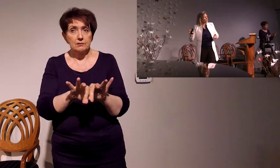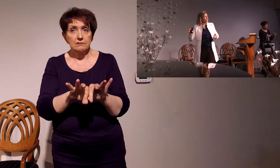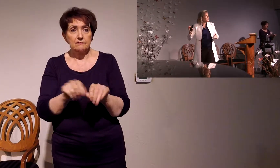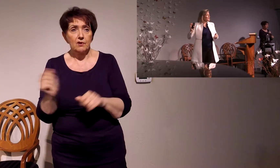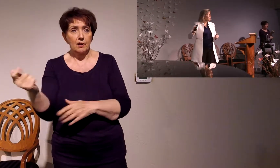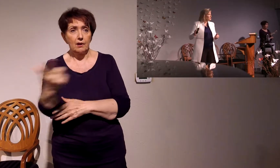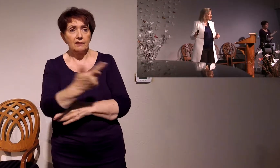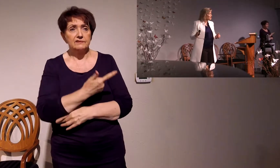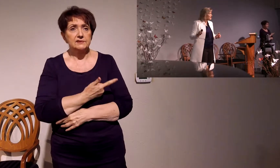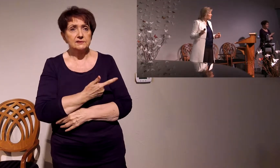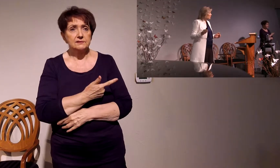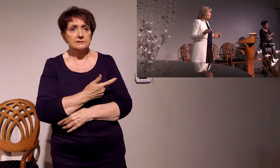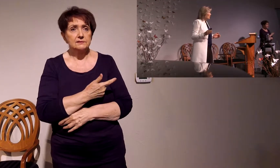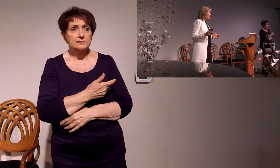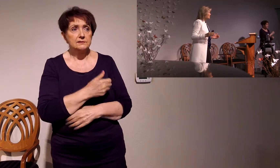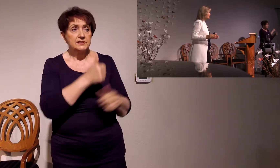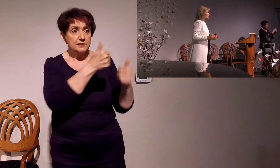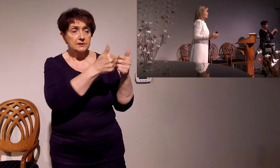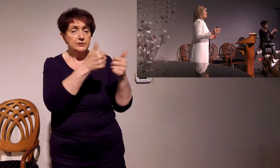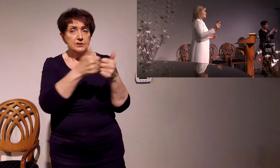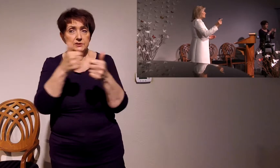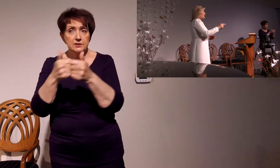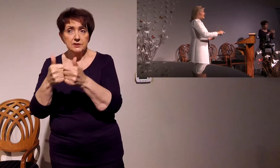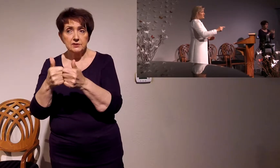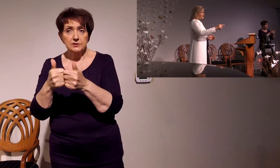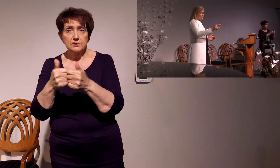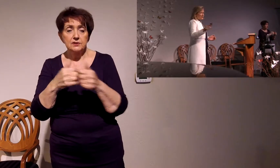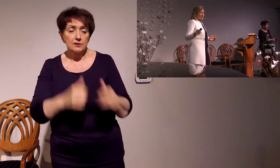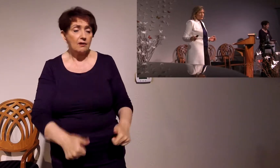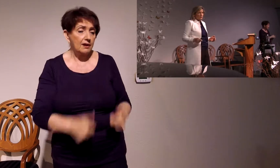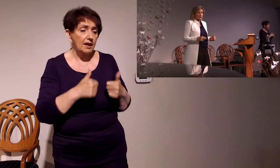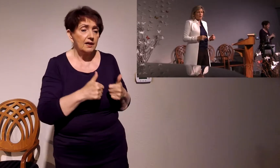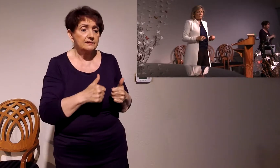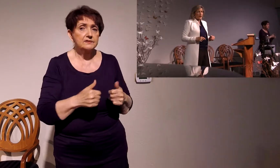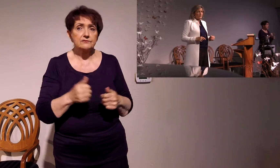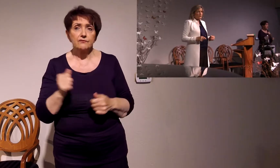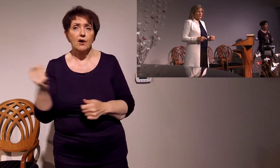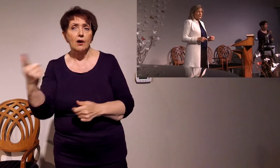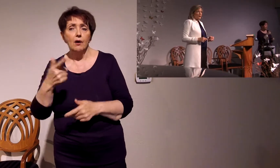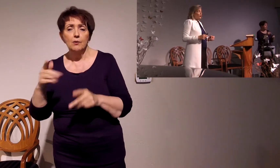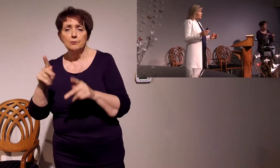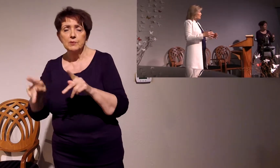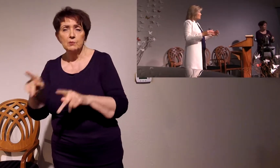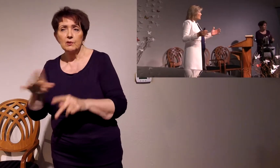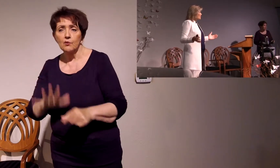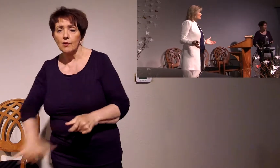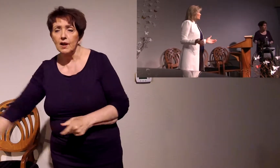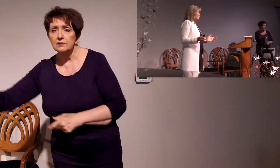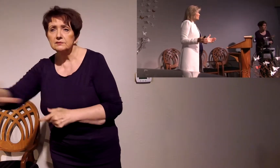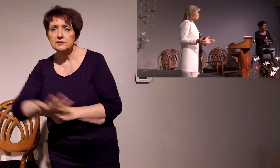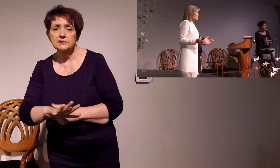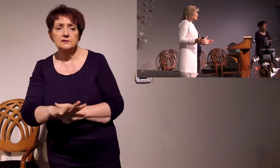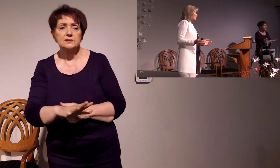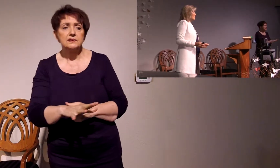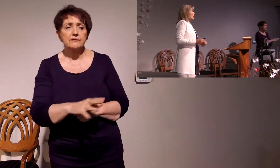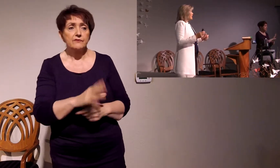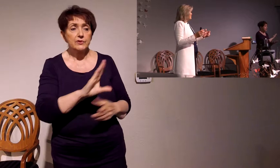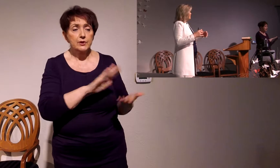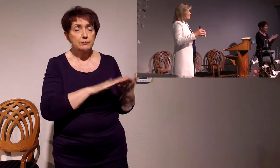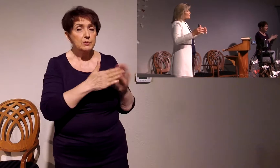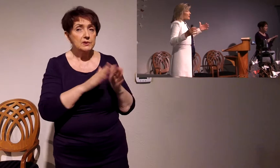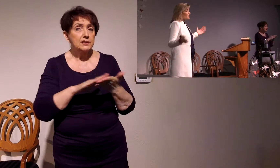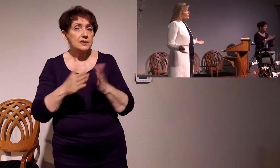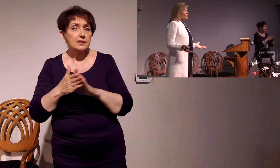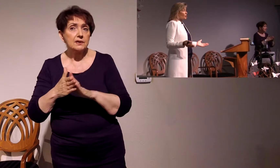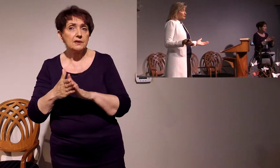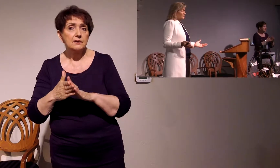us, both individually in our own lives, for the lives of every single person around us, for the sake of this community, and